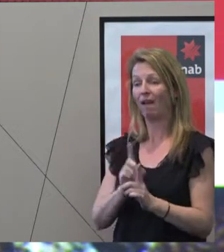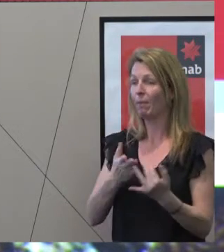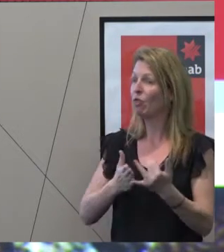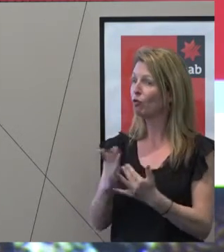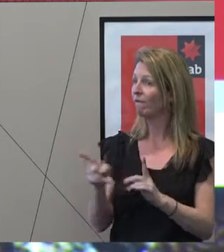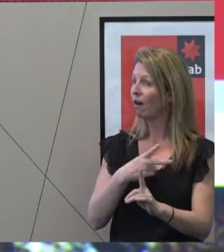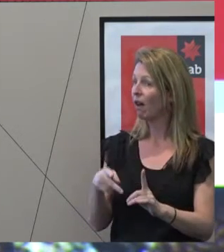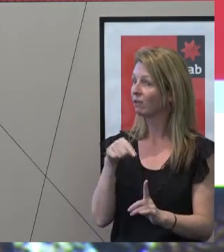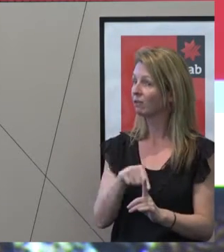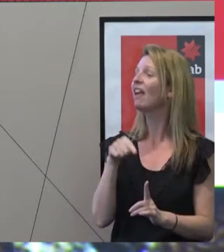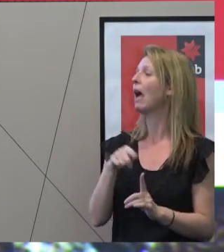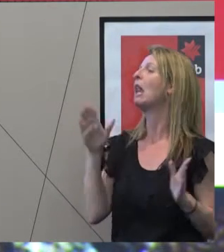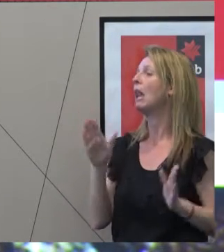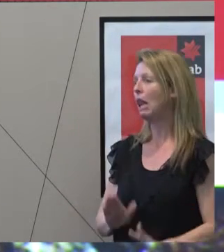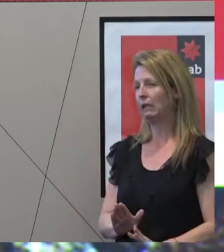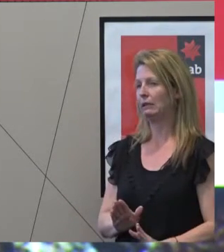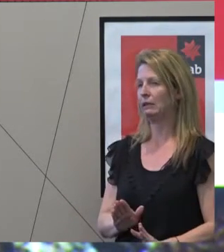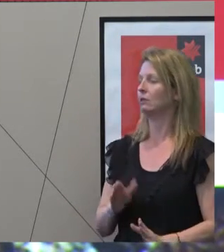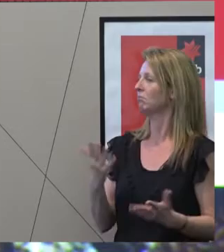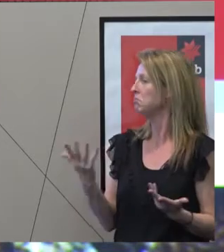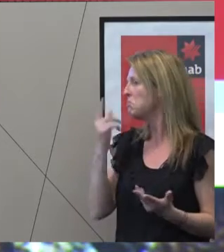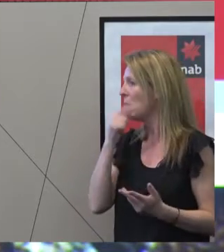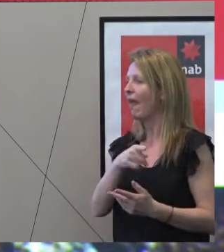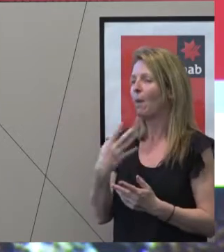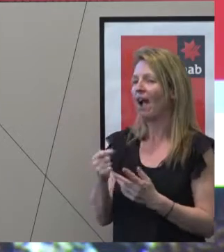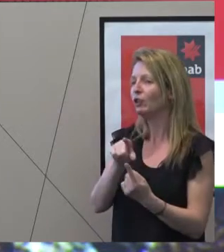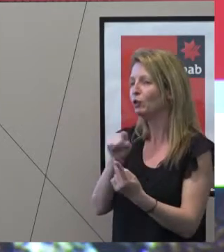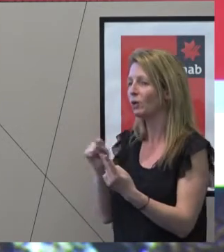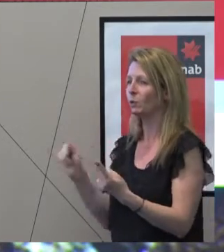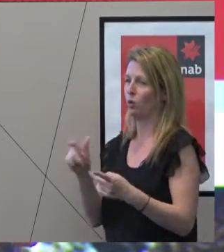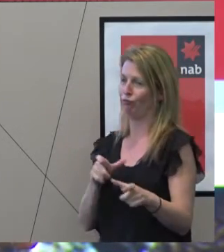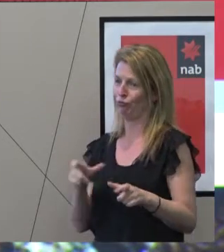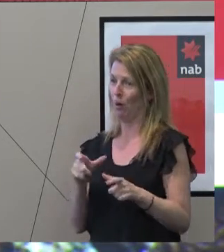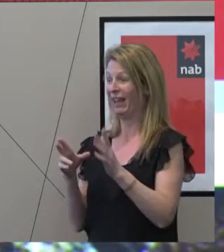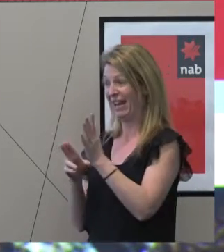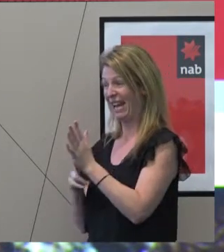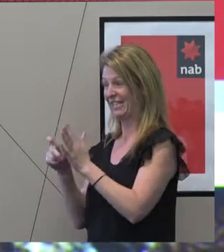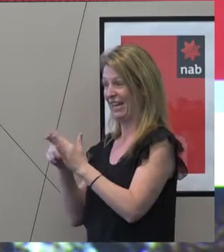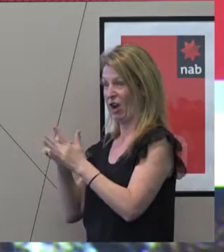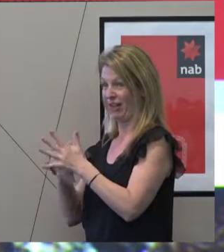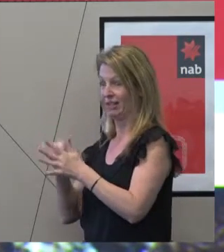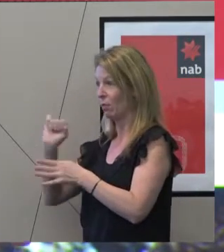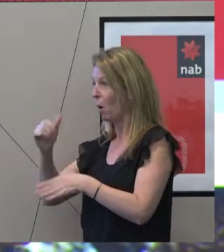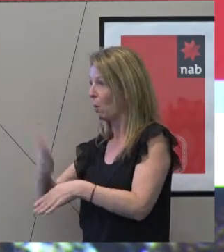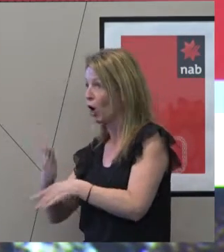violence are less likely to have choice and control. And the NDIS needs to, the workers and